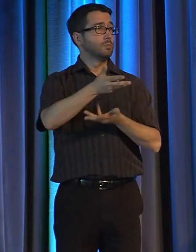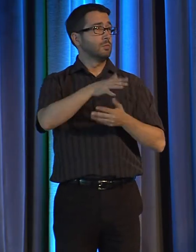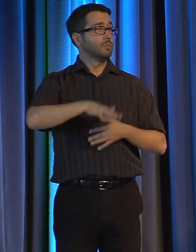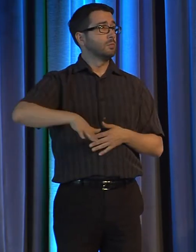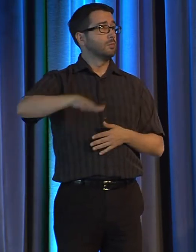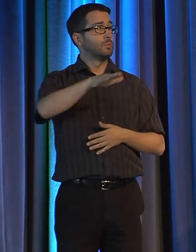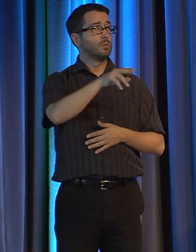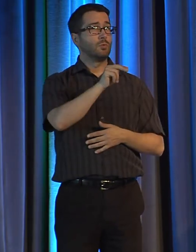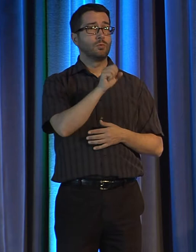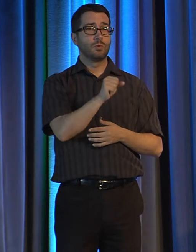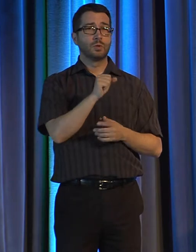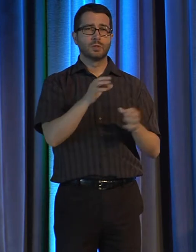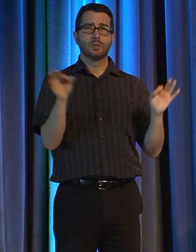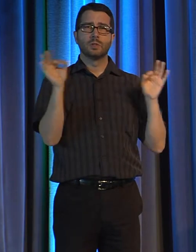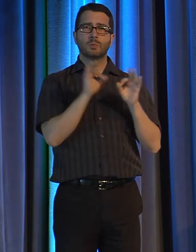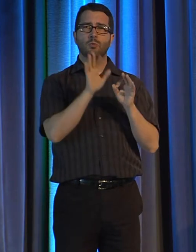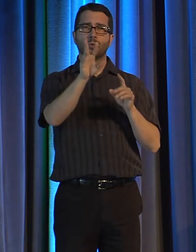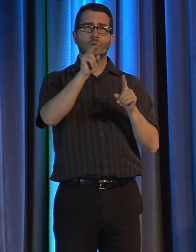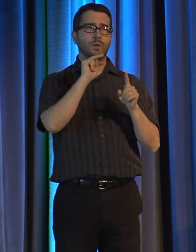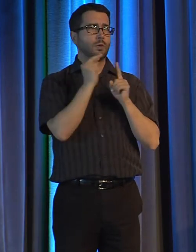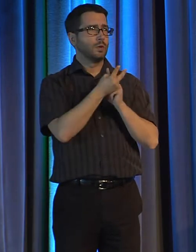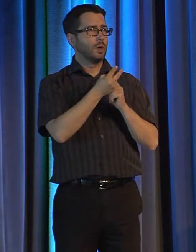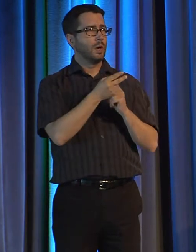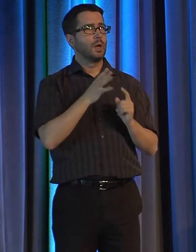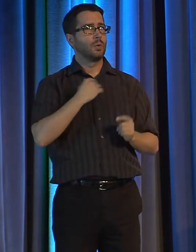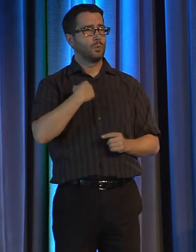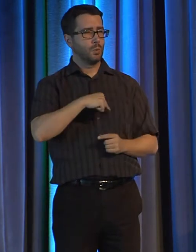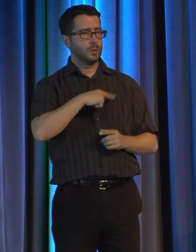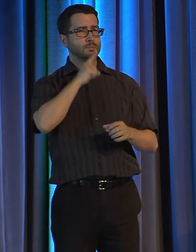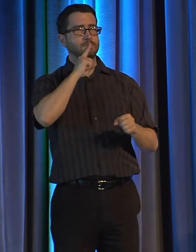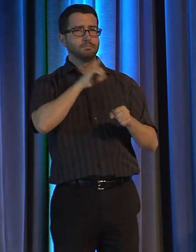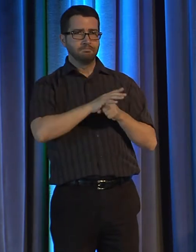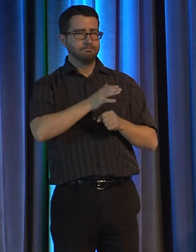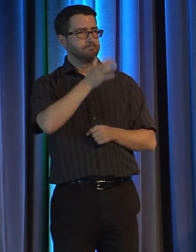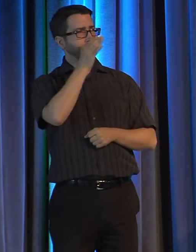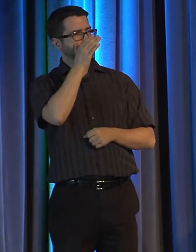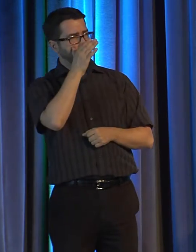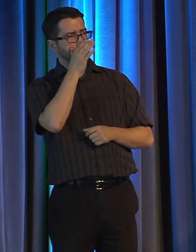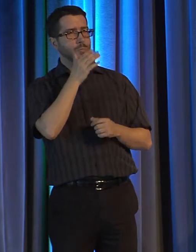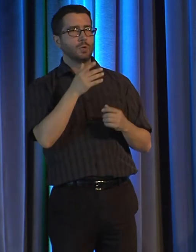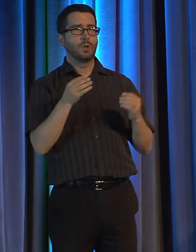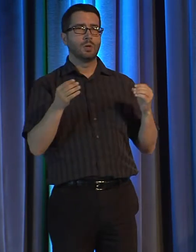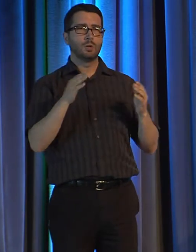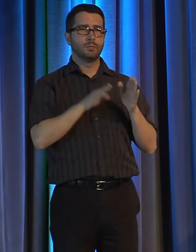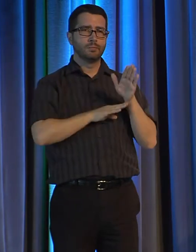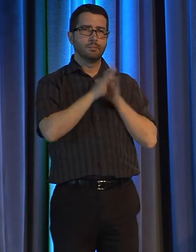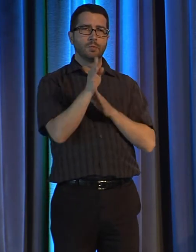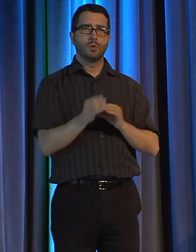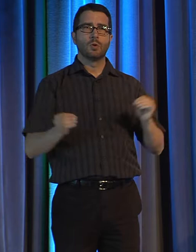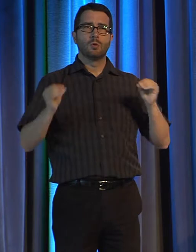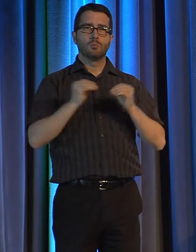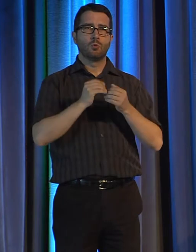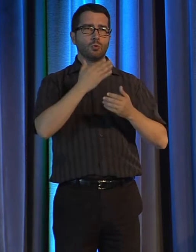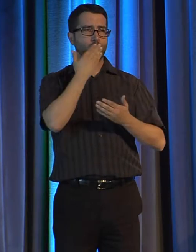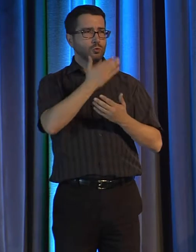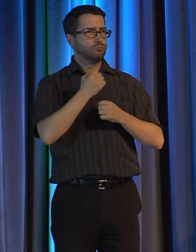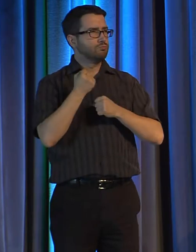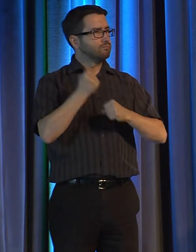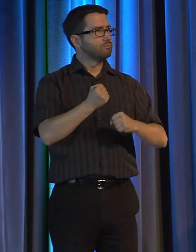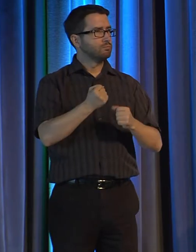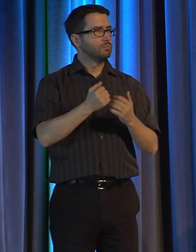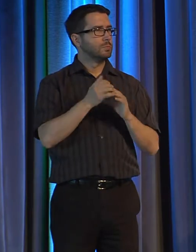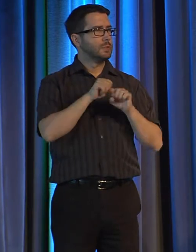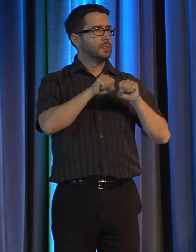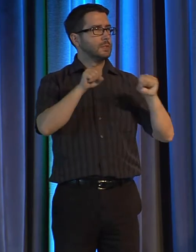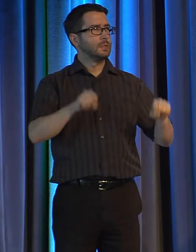are committed to listening and learning as we build a stronger, more responsive system together. This year, we've talked with Nova Scotians